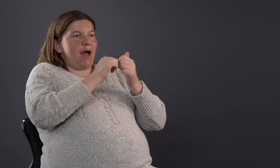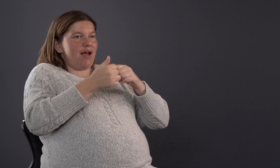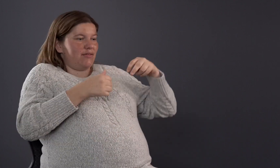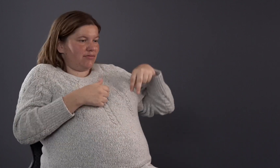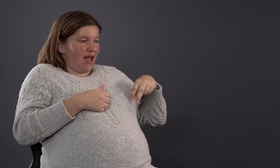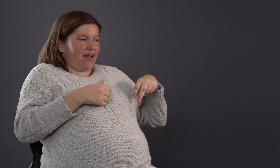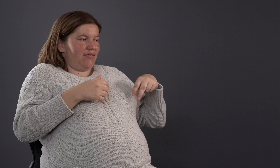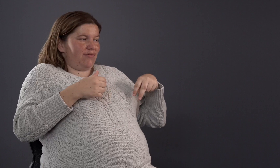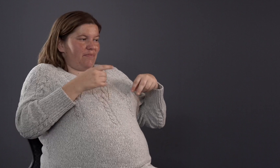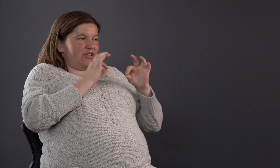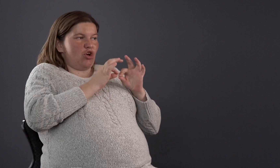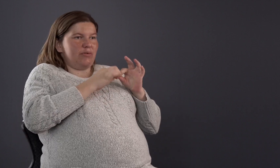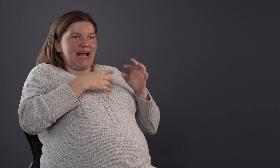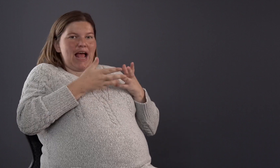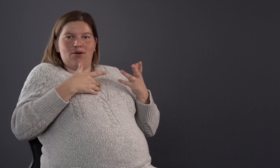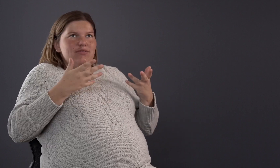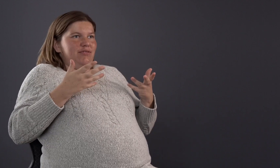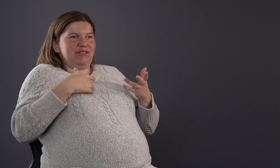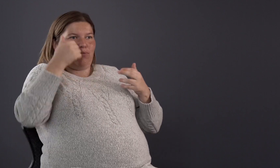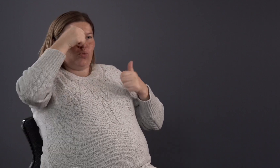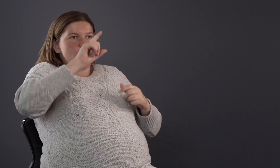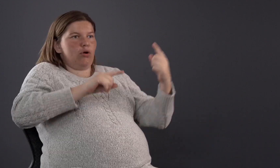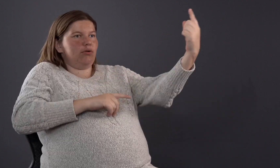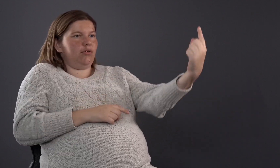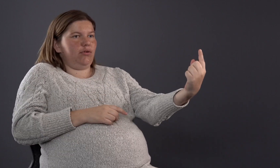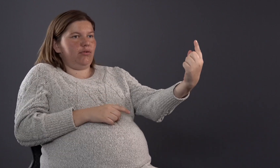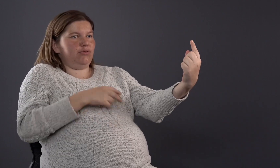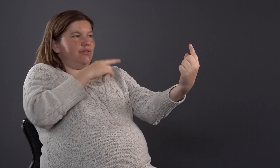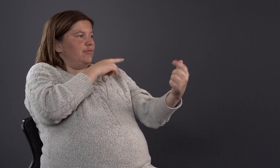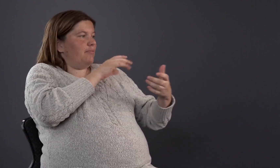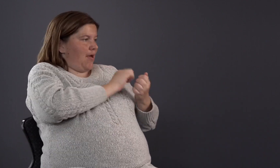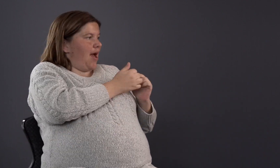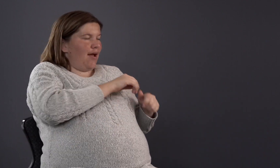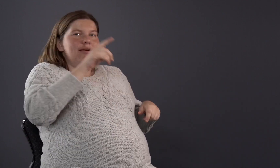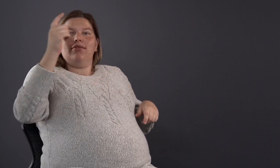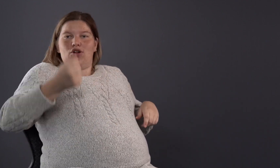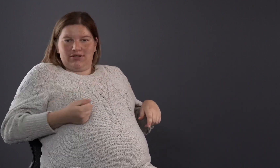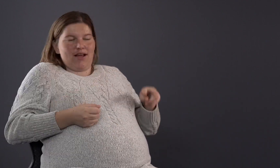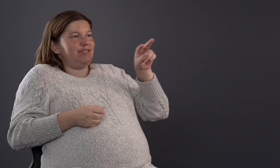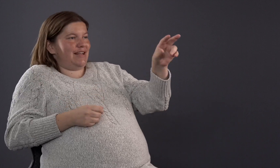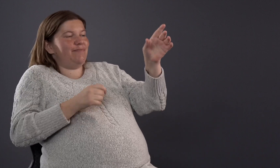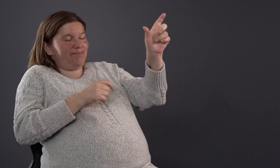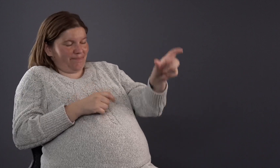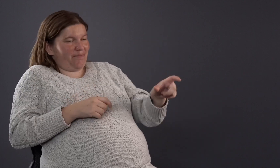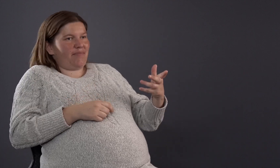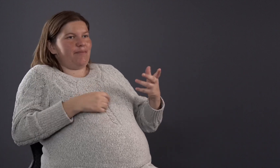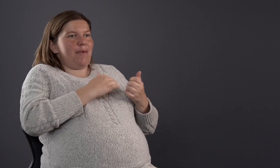should have been on my left, but then I wouldn't be able to see the interpreter on the screen. So my partner had to stand at the end of the bed with the phone in his